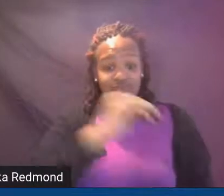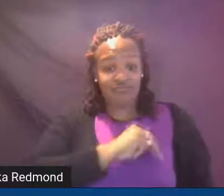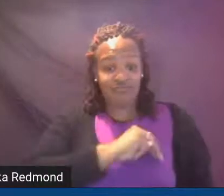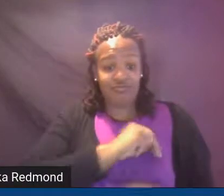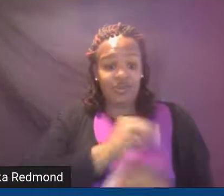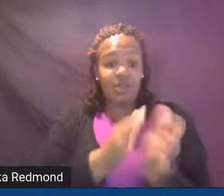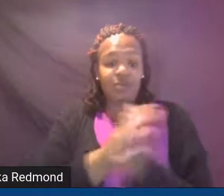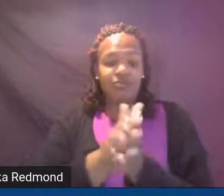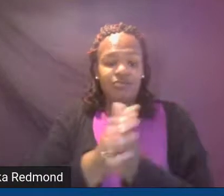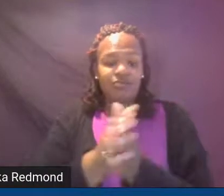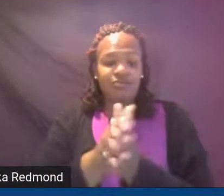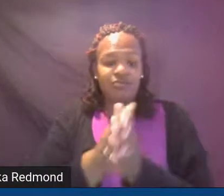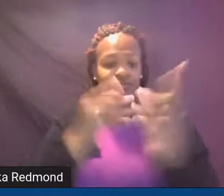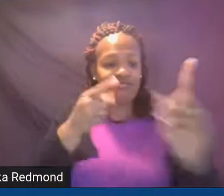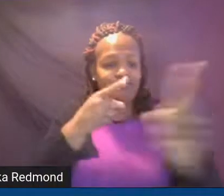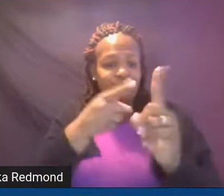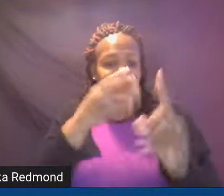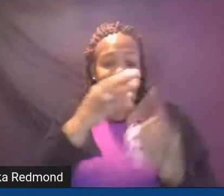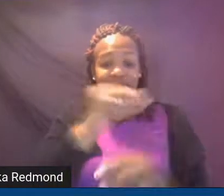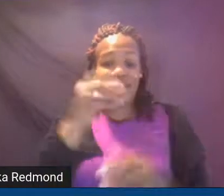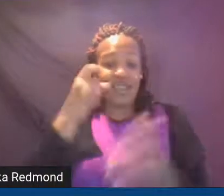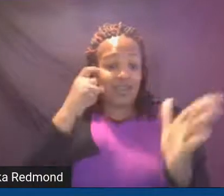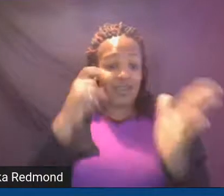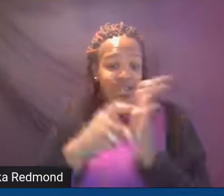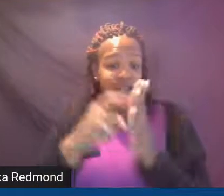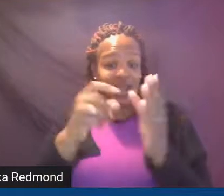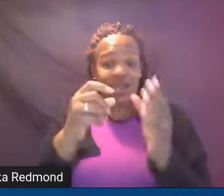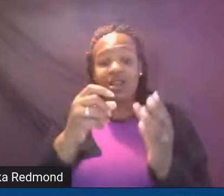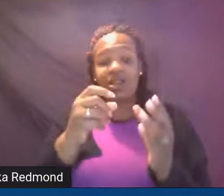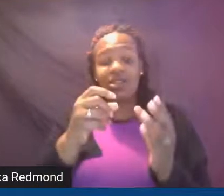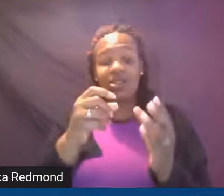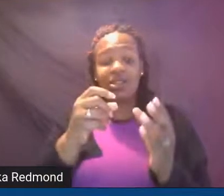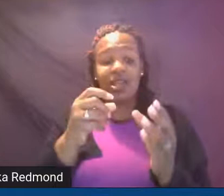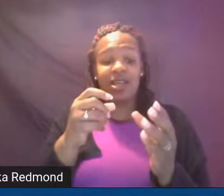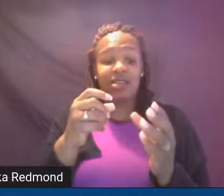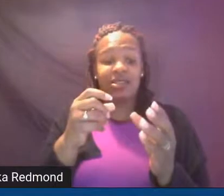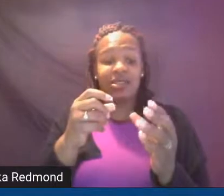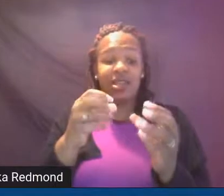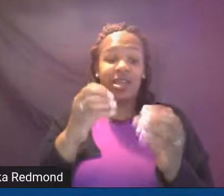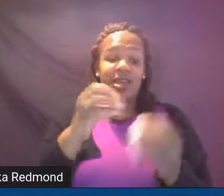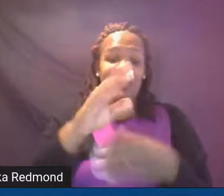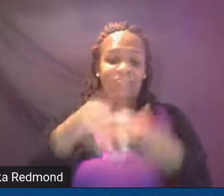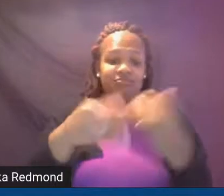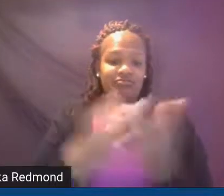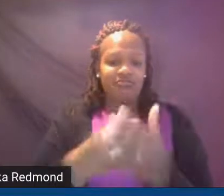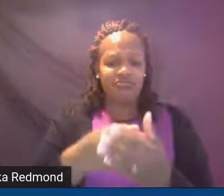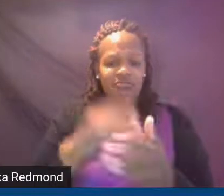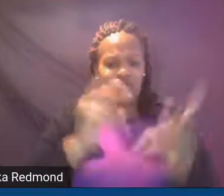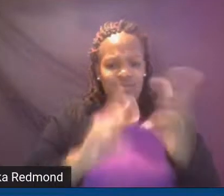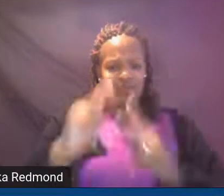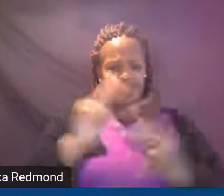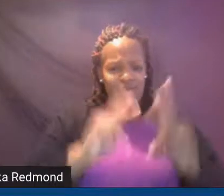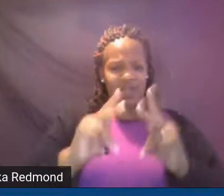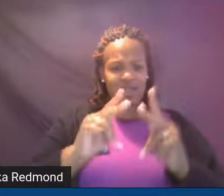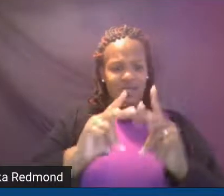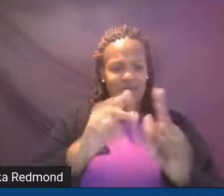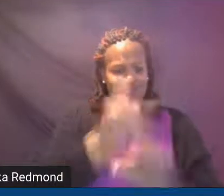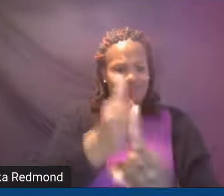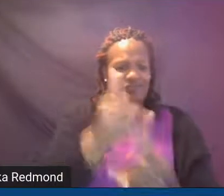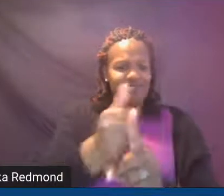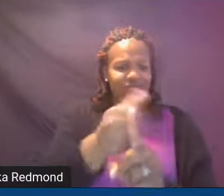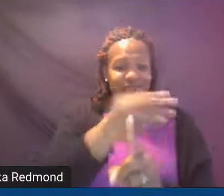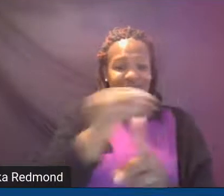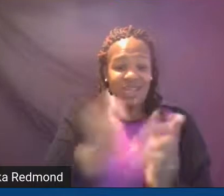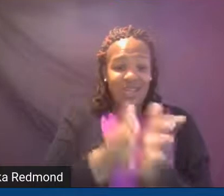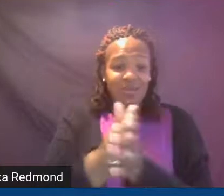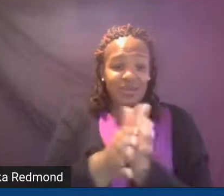purpose and to recognize the importance of the candidates themselves. And then also recognize and pursue